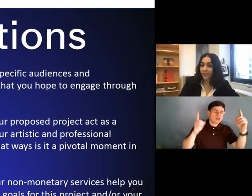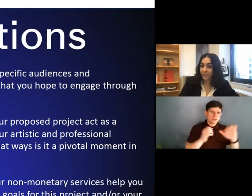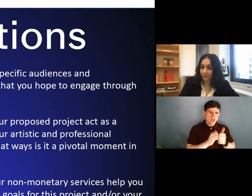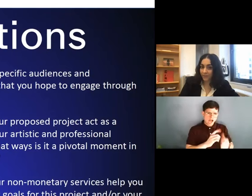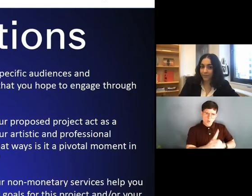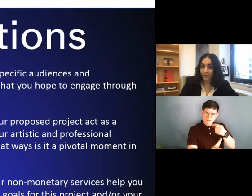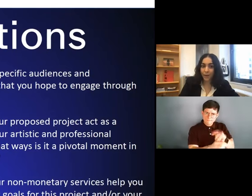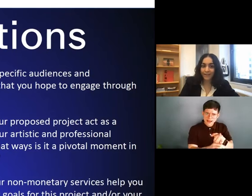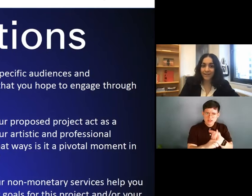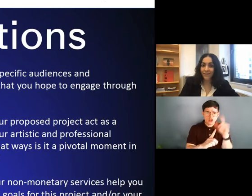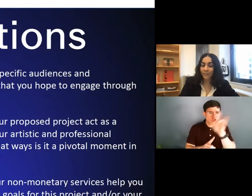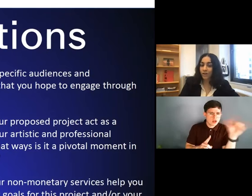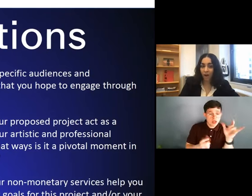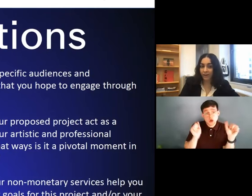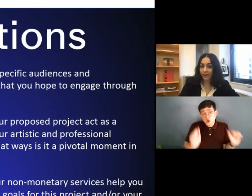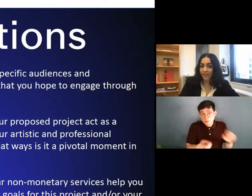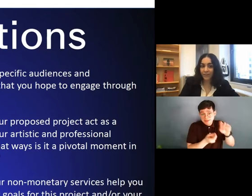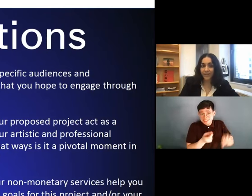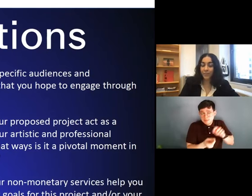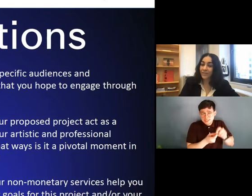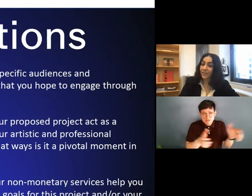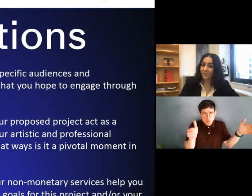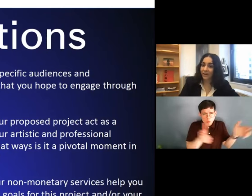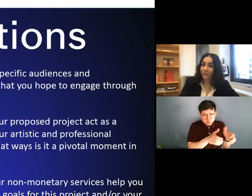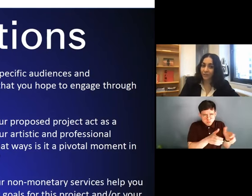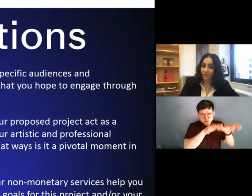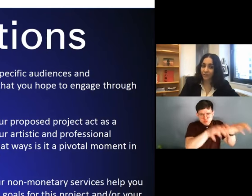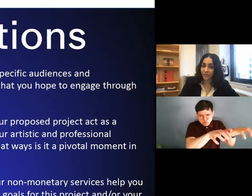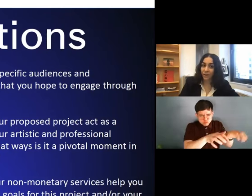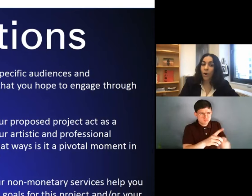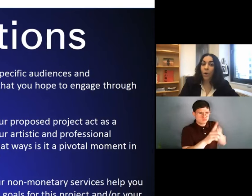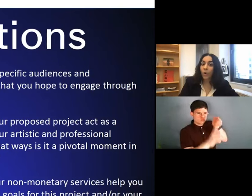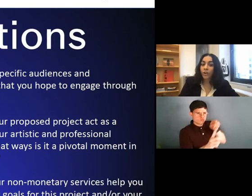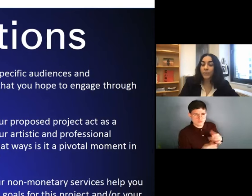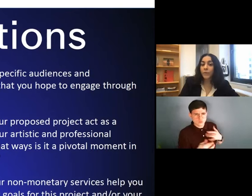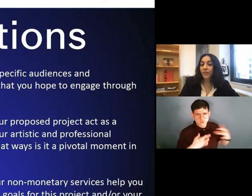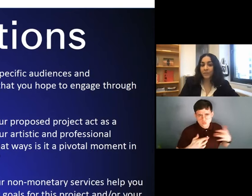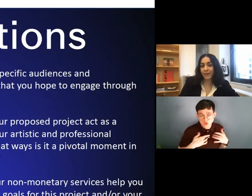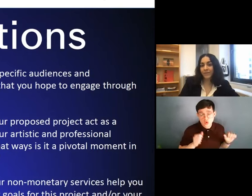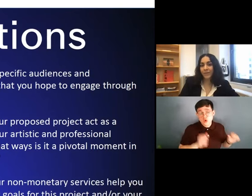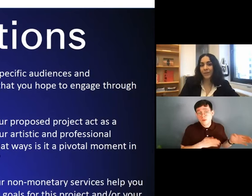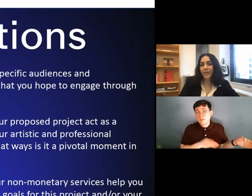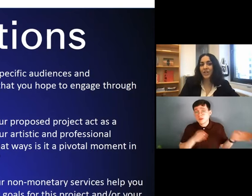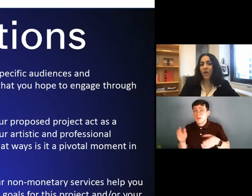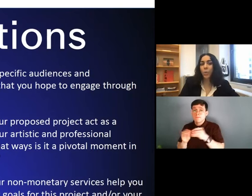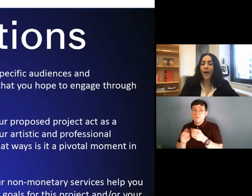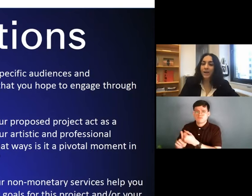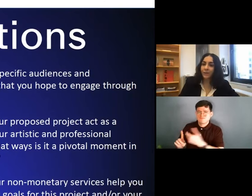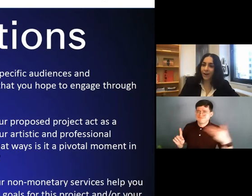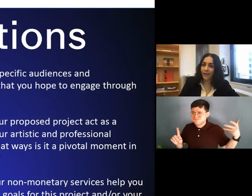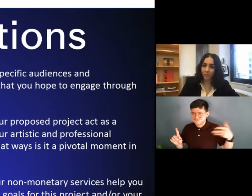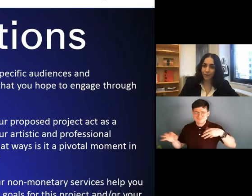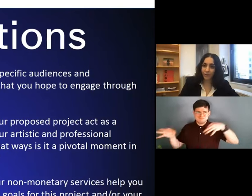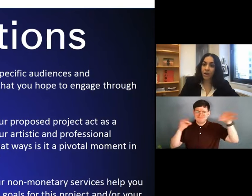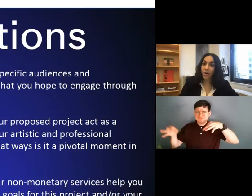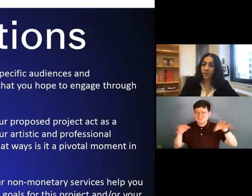be specific, impacting a smaller audience with a specific set of concerns, or it could be more expansive, engaging a wide